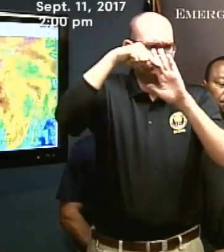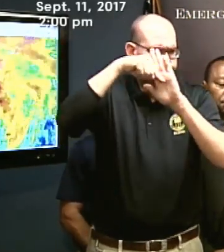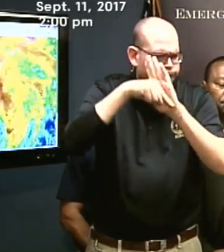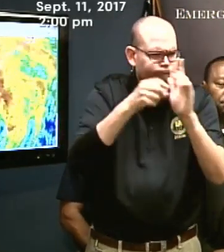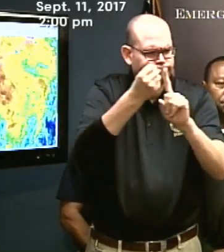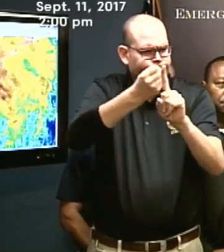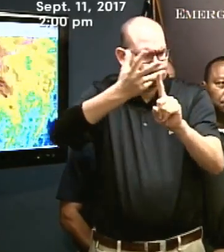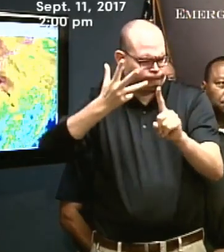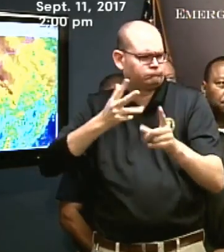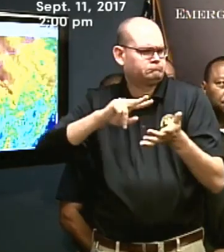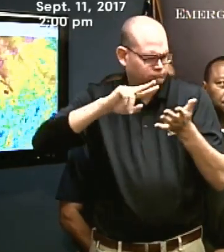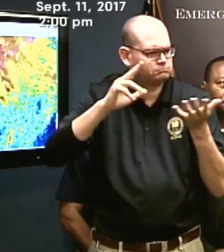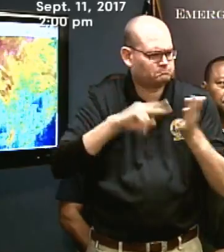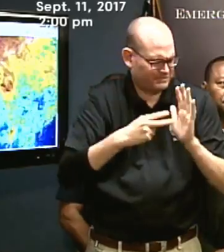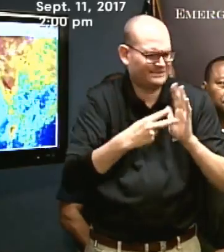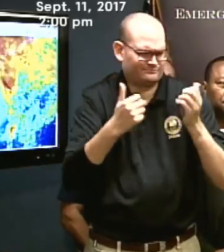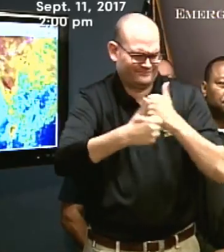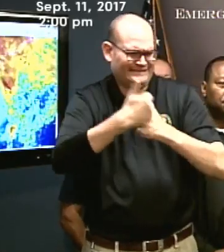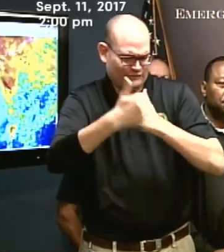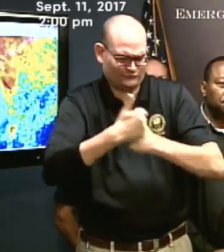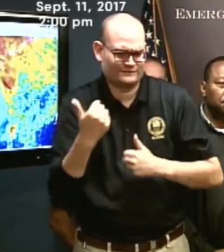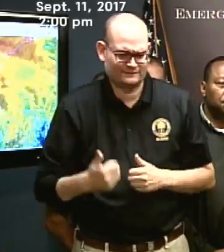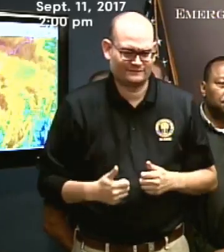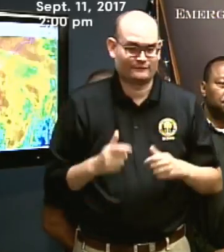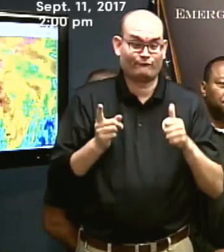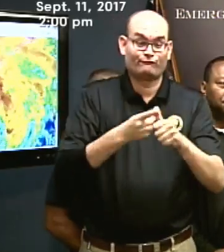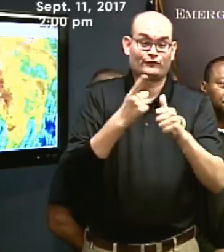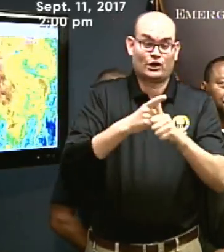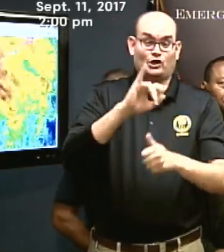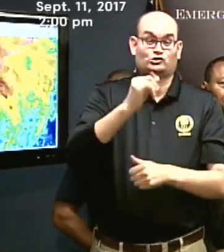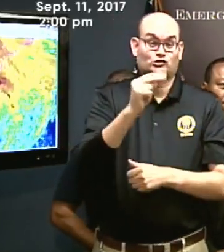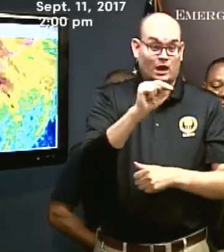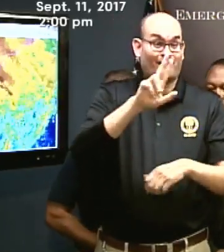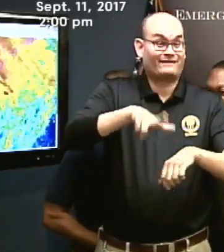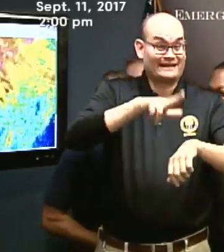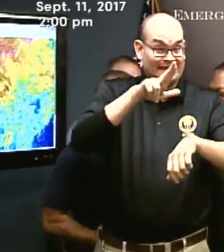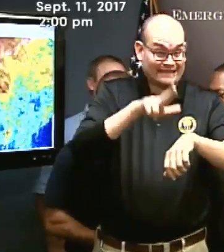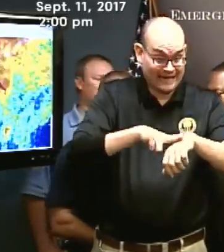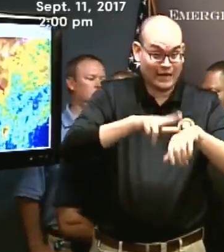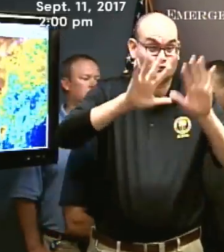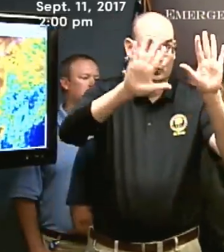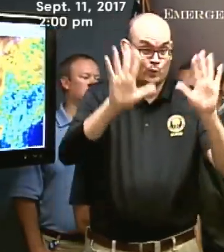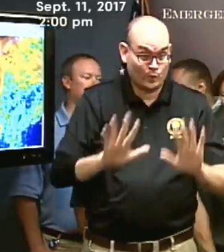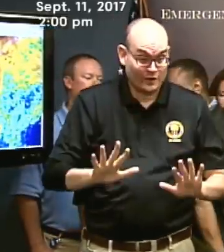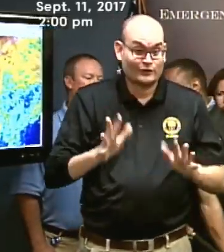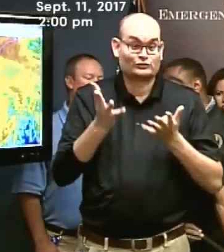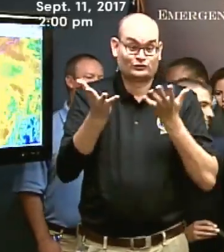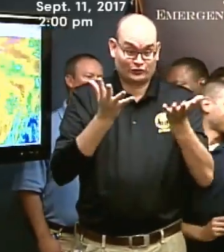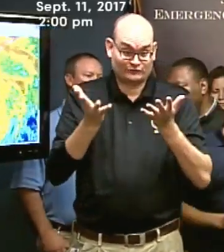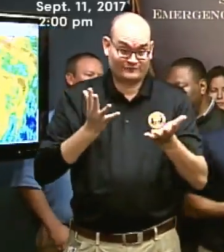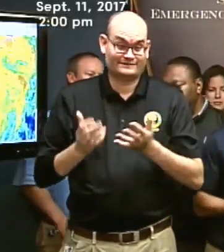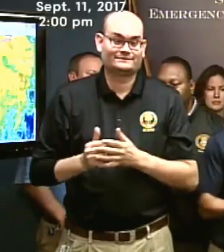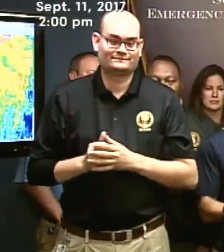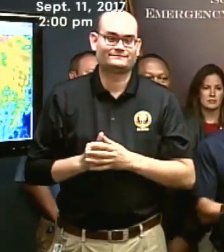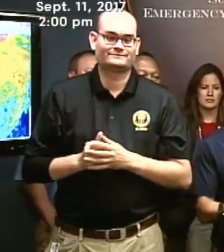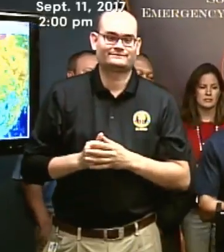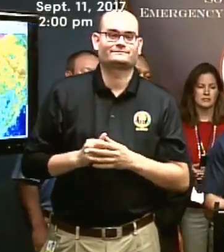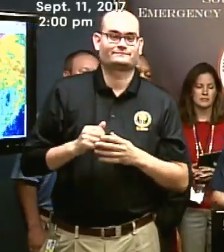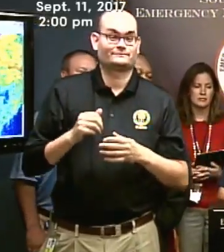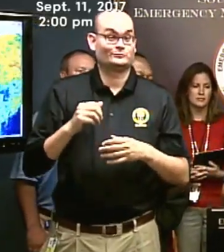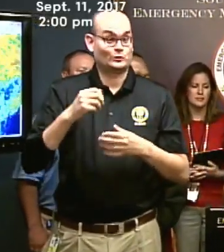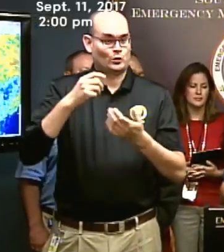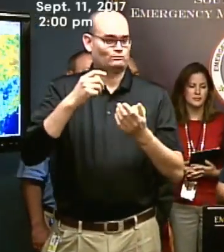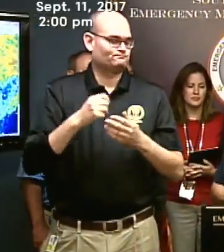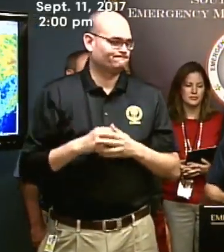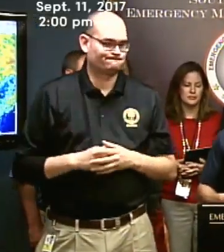First, from the meteorologist, John Quillerero, if you will, please, sir. There he is. Thank you, Governor. Thank you,